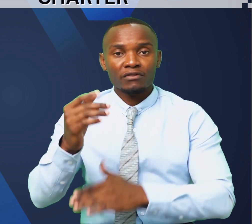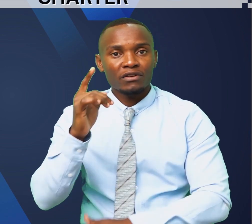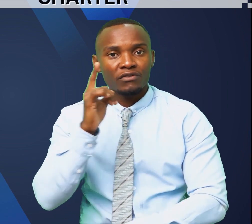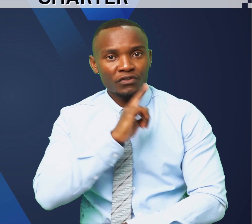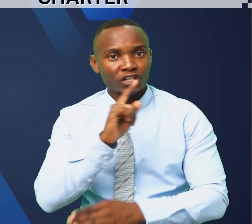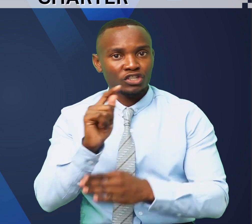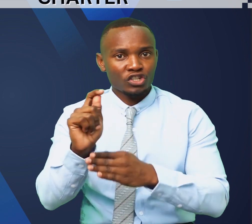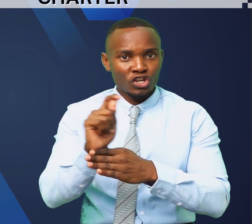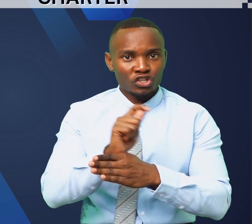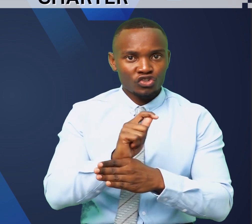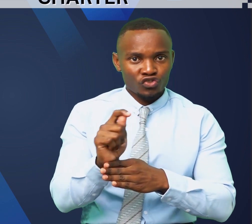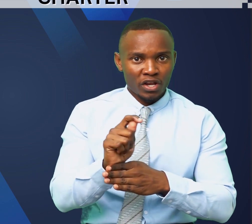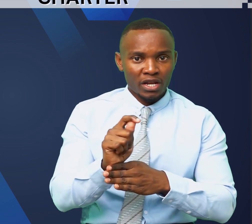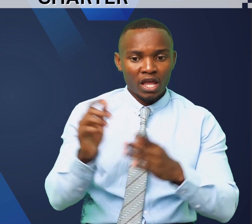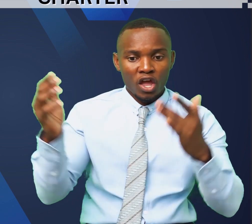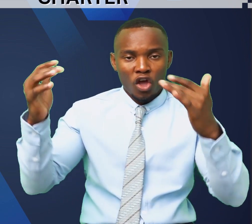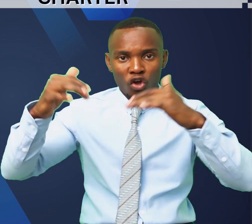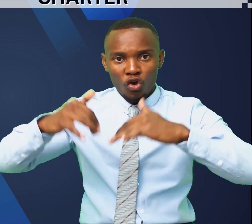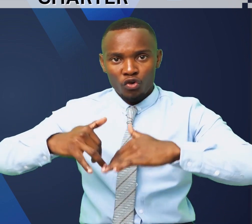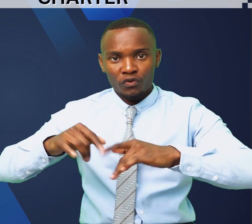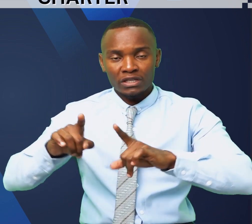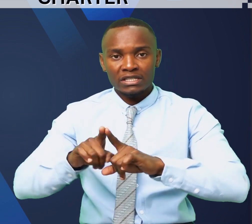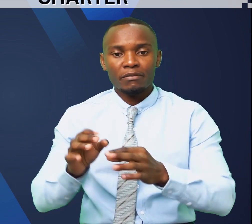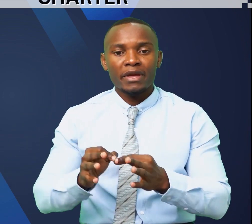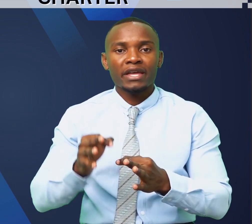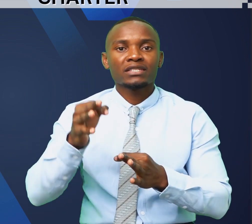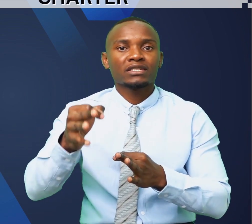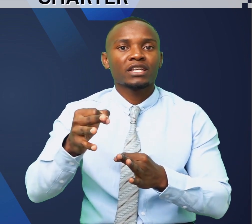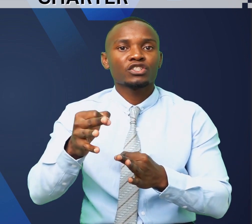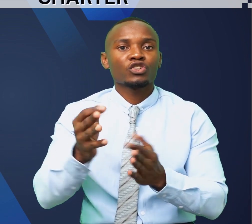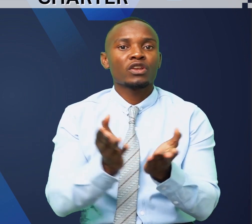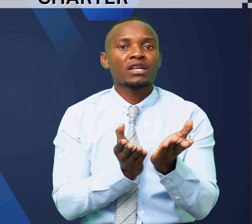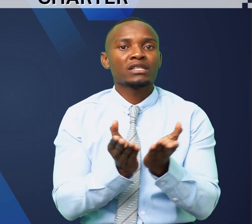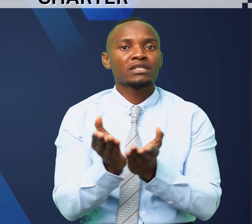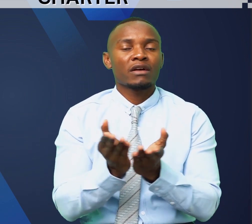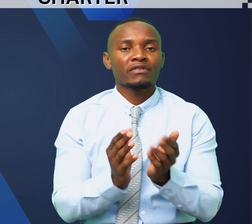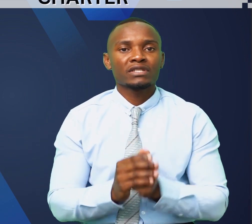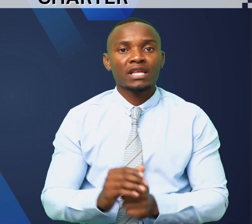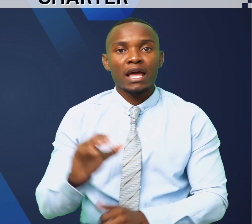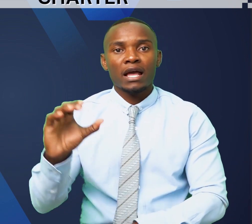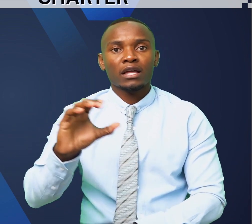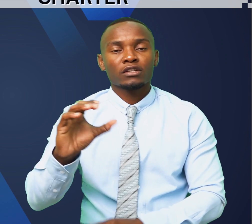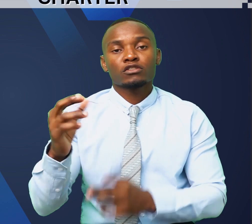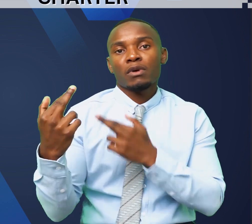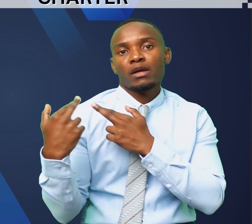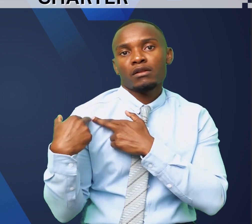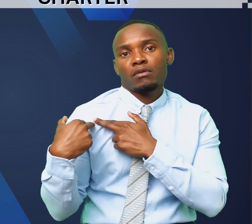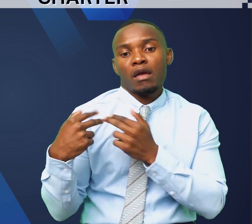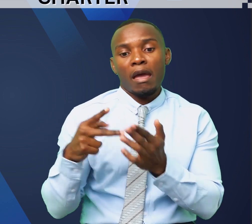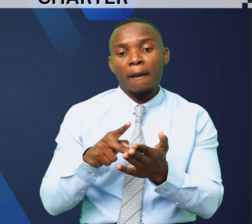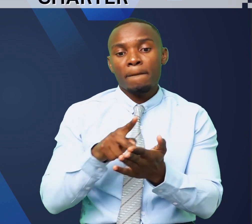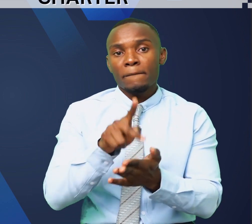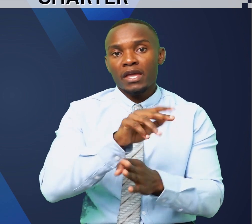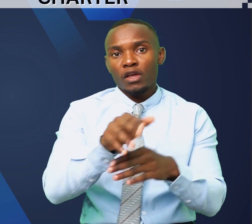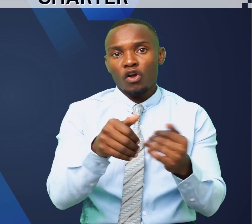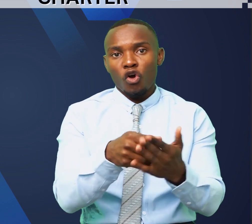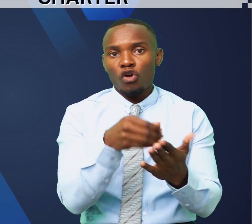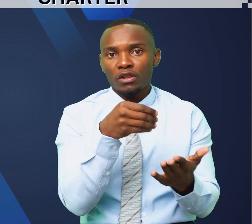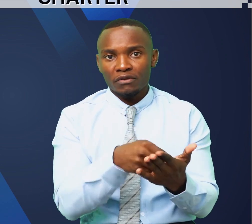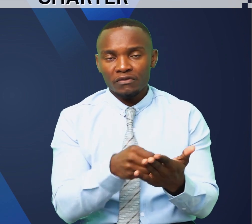of training, conference, and extension service. Customer obligation, pay applicable fees